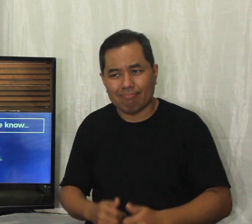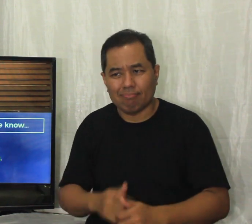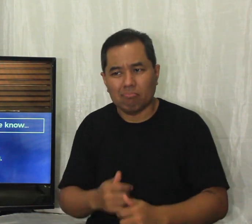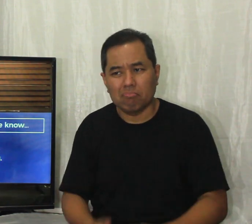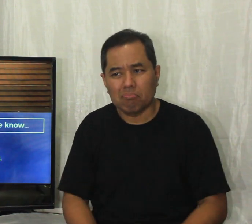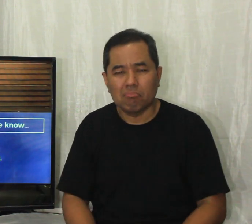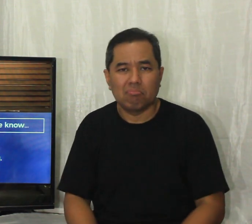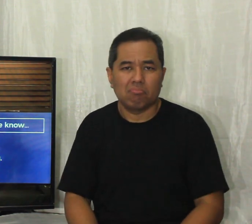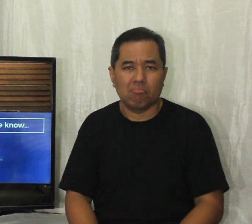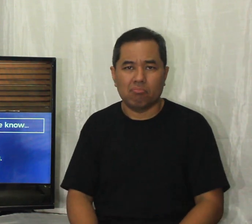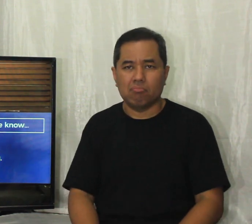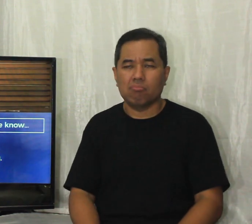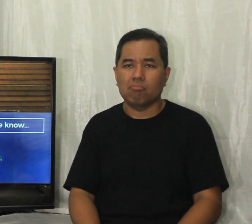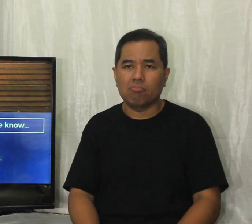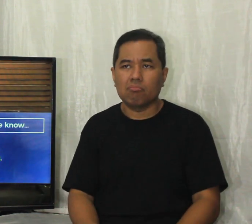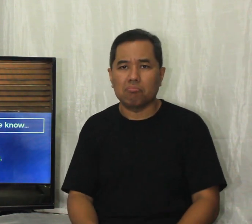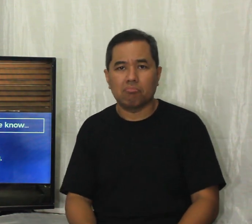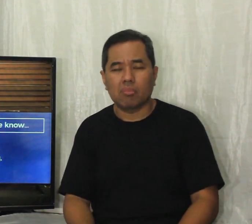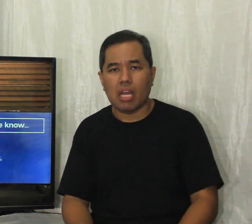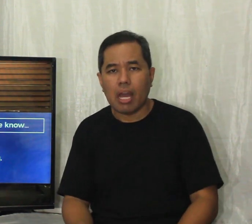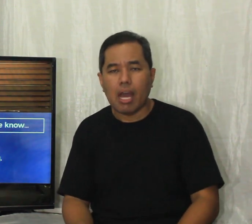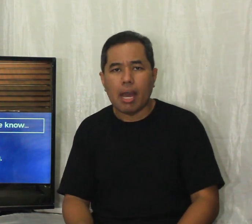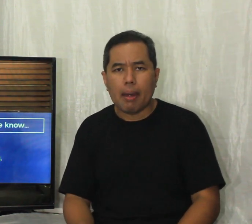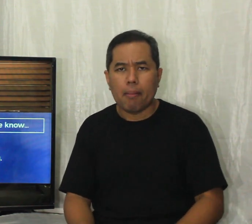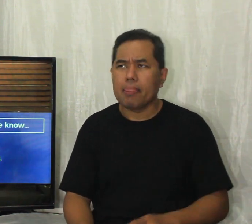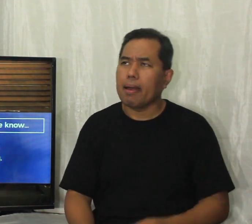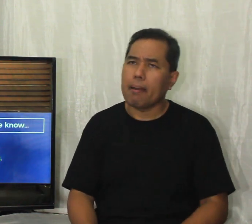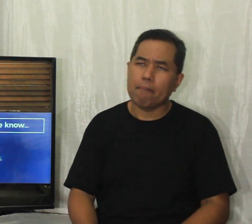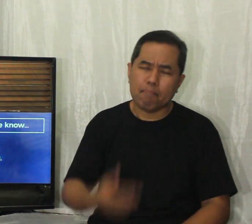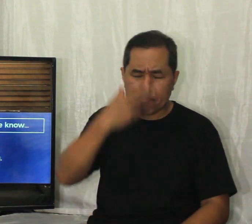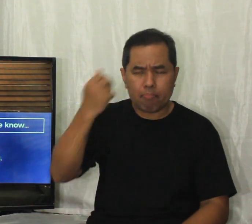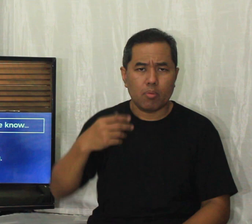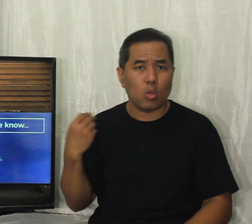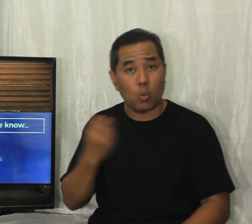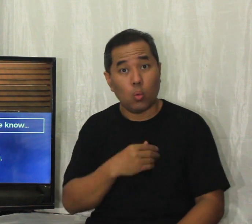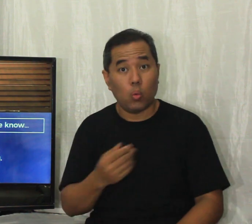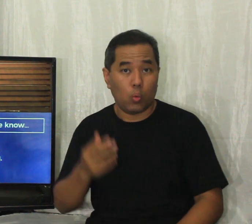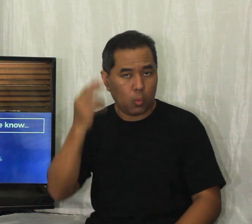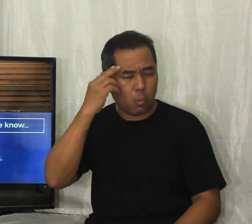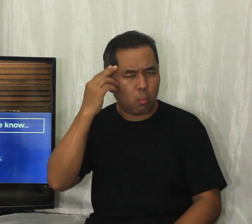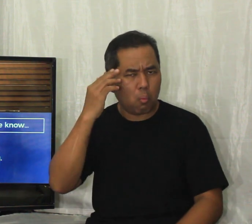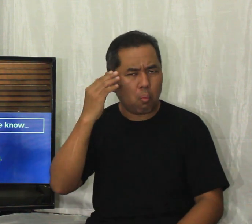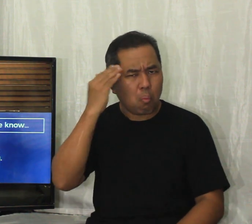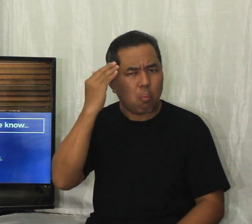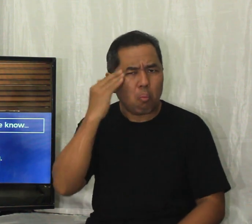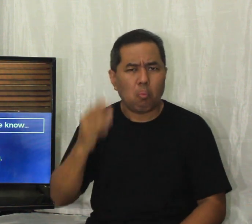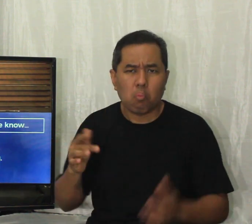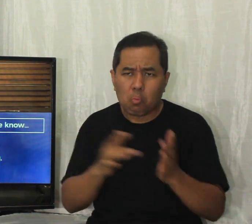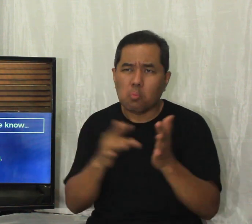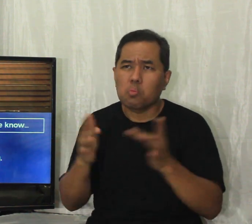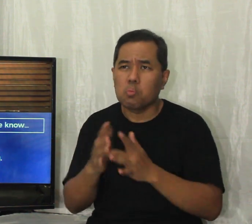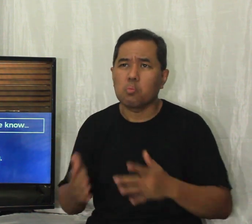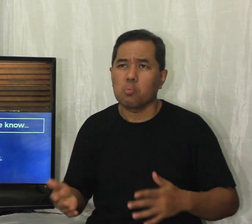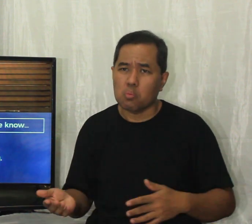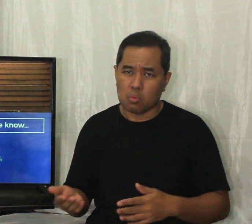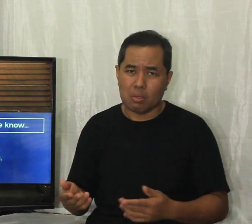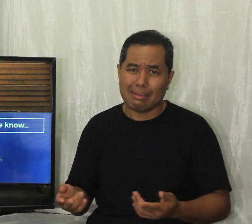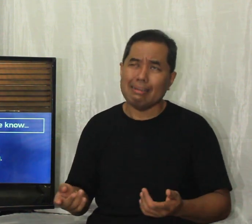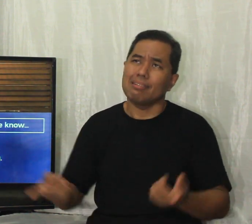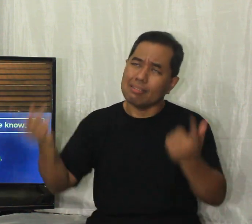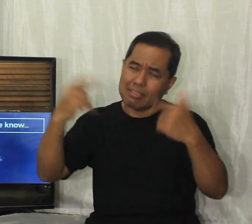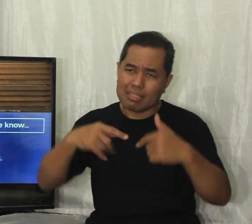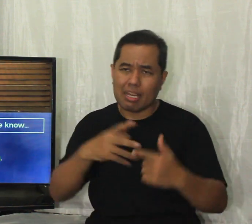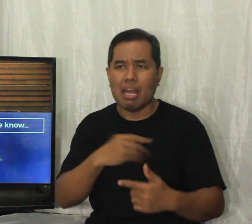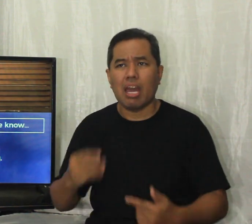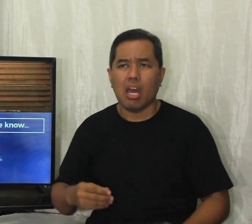Jesus is returning and all of these signs are possibly pointing to that, does not mean that we're to lock ourselves in a room or go to a mountain in a